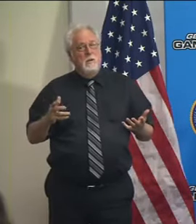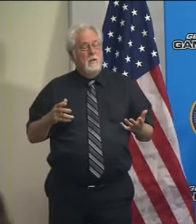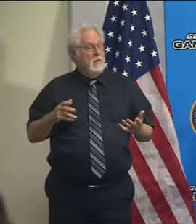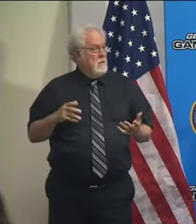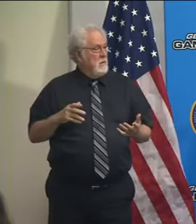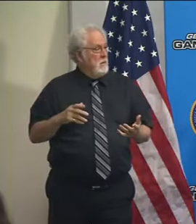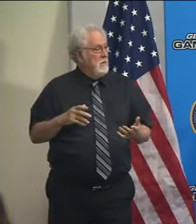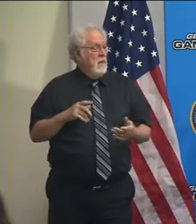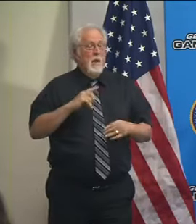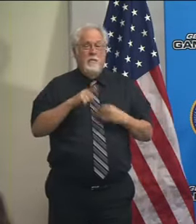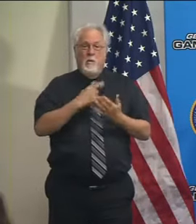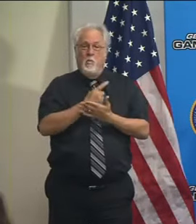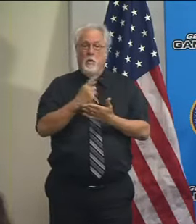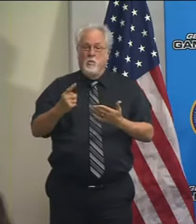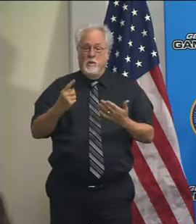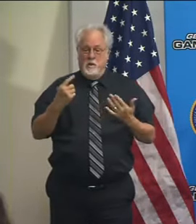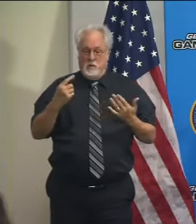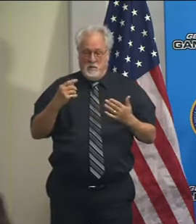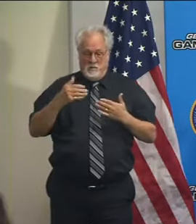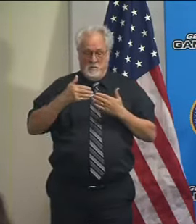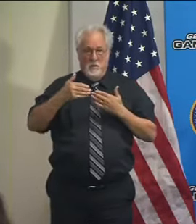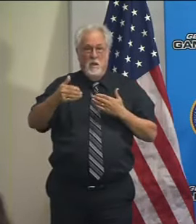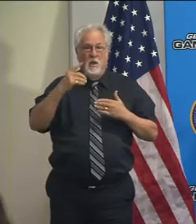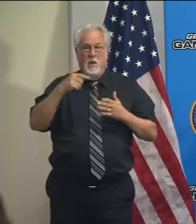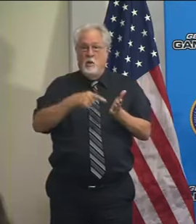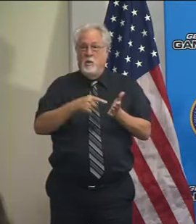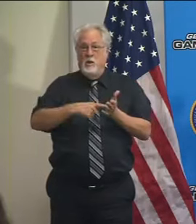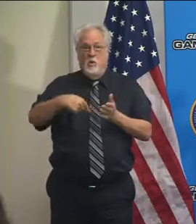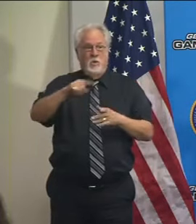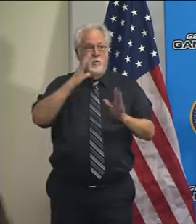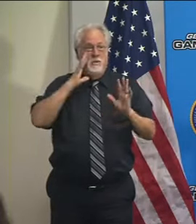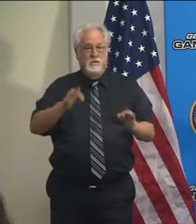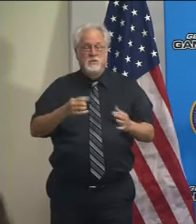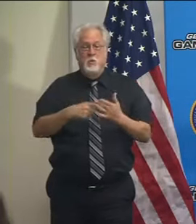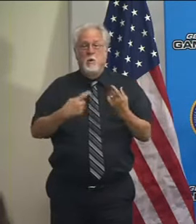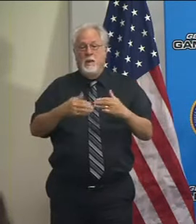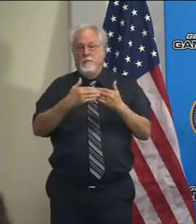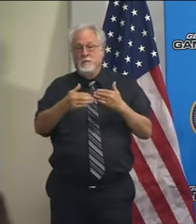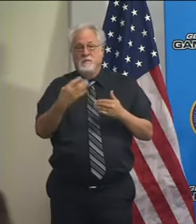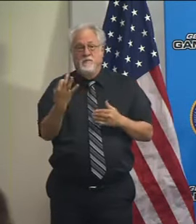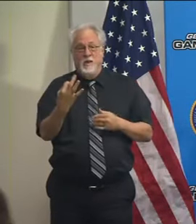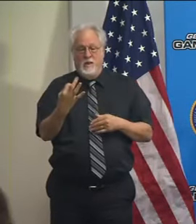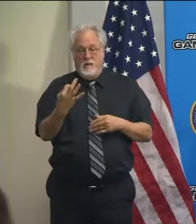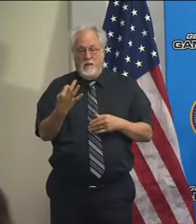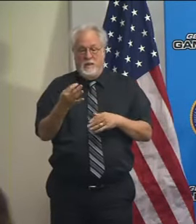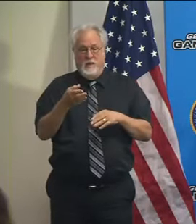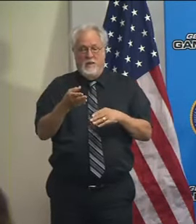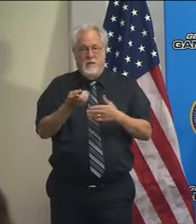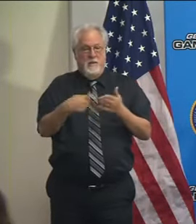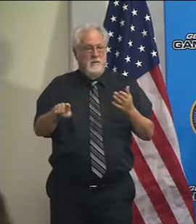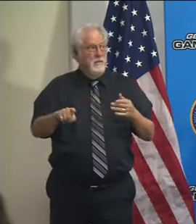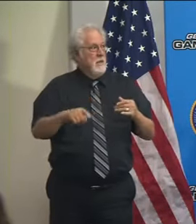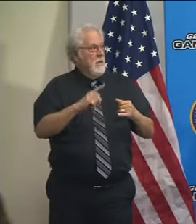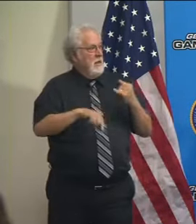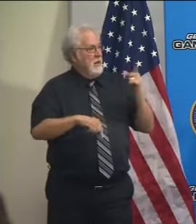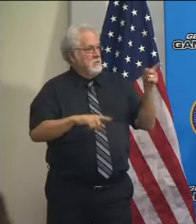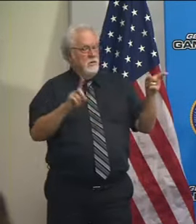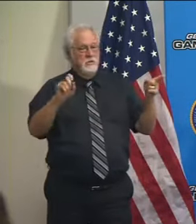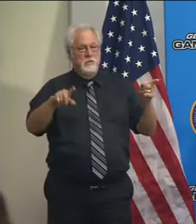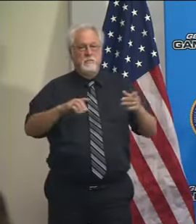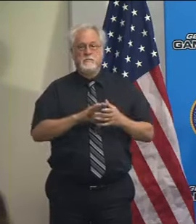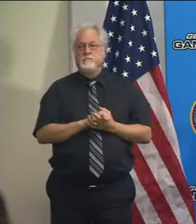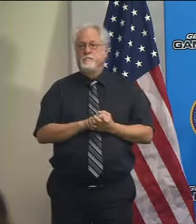way, about a week from now, we owe you a decision on what happens Friday after next. So,